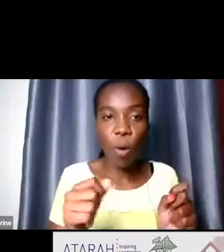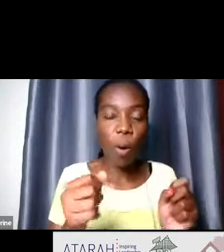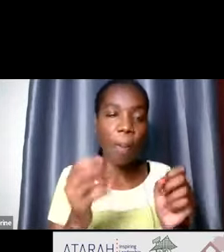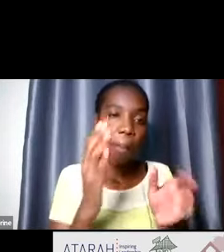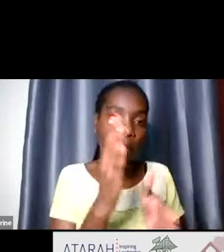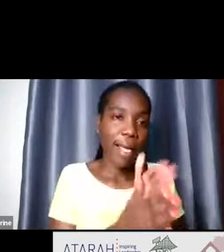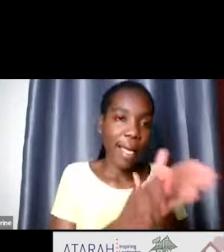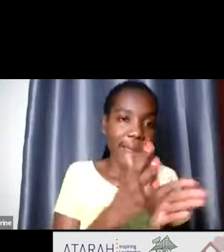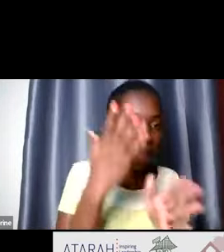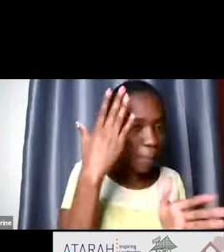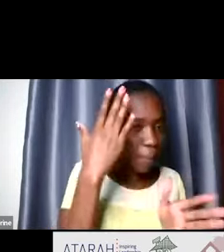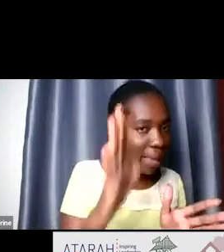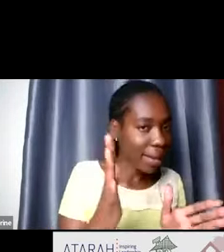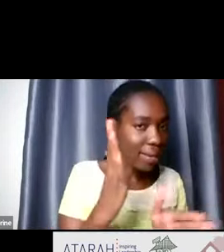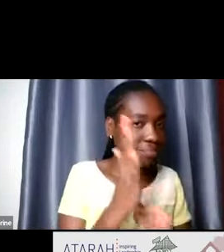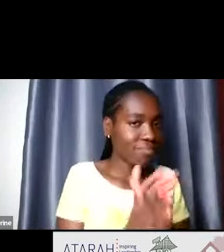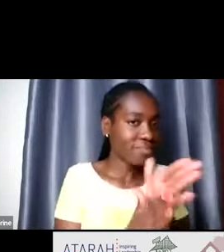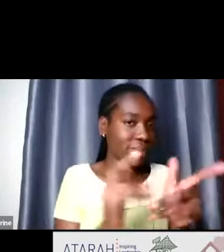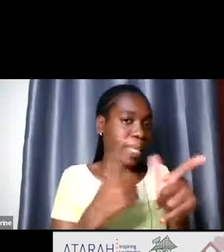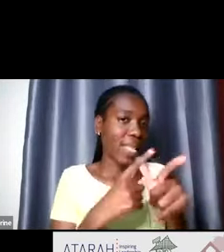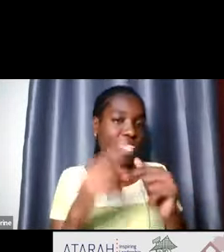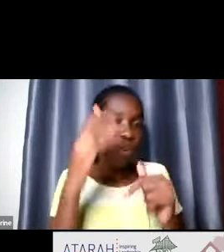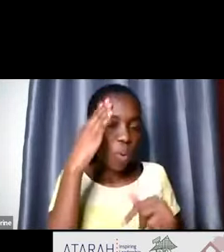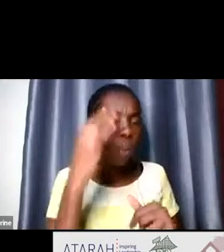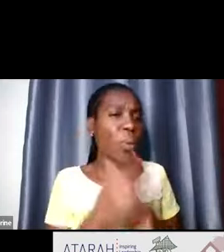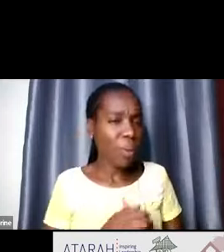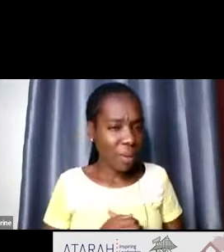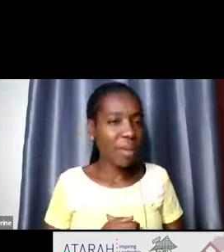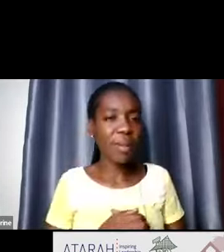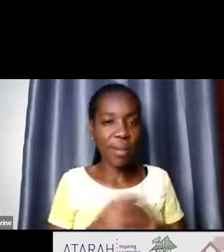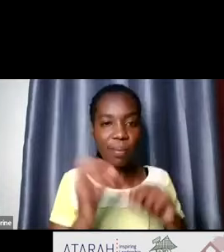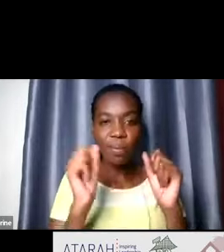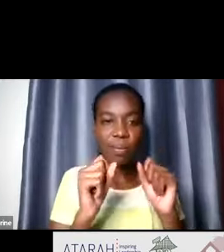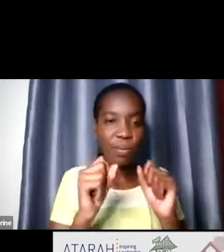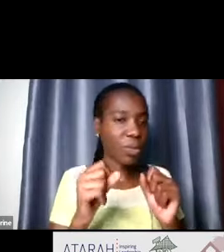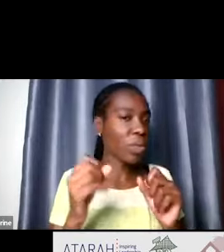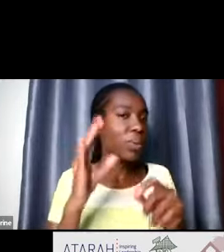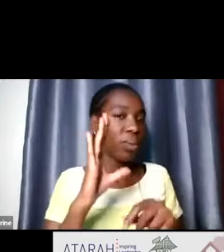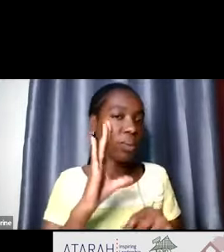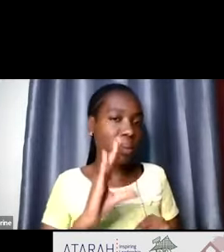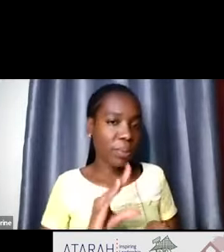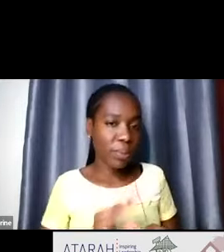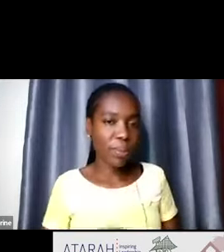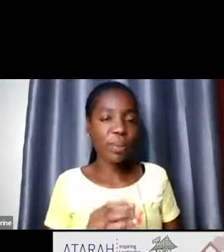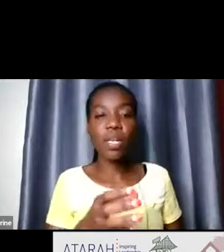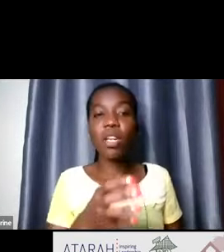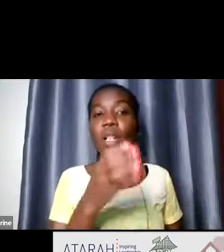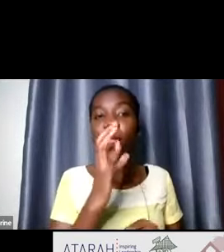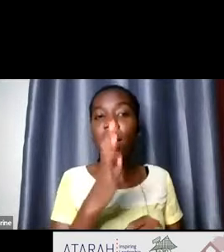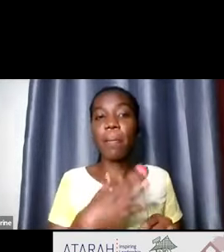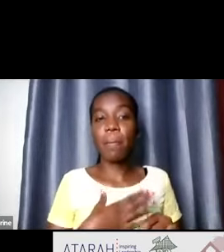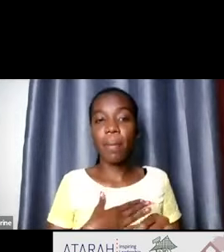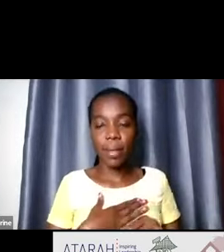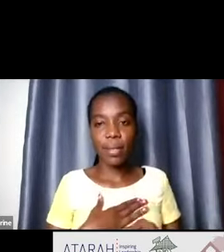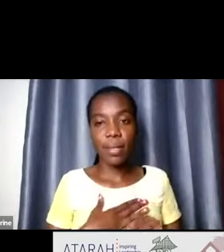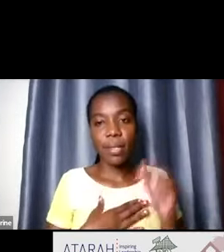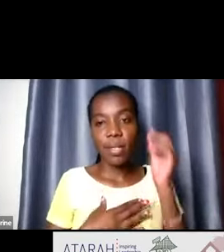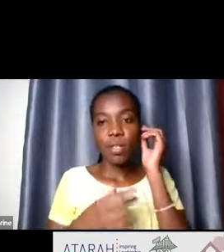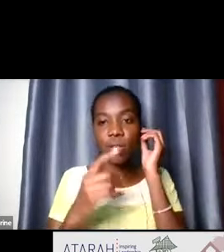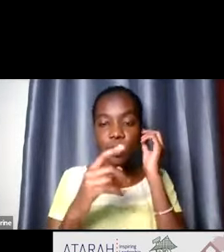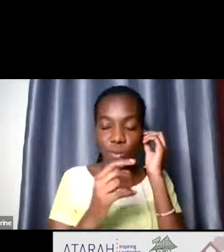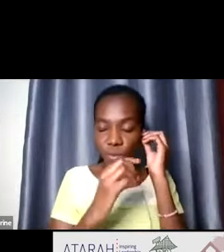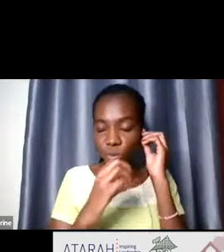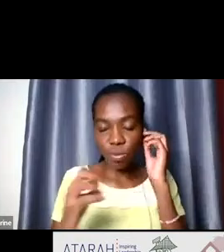they help them realize, oh my goodness, so I should reduce my drinking. I should drink less harmfully. I should space my